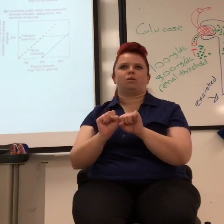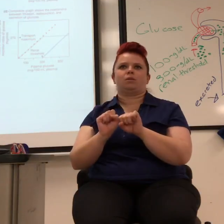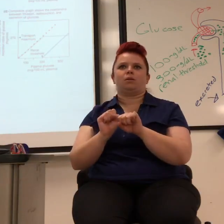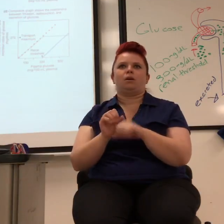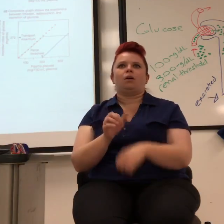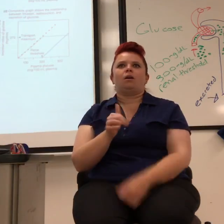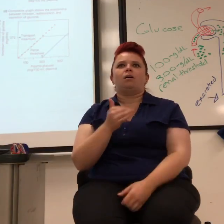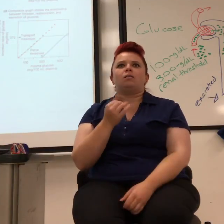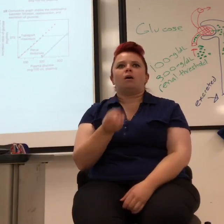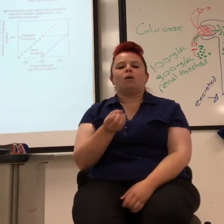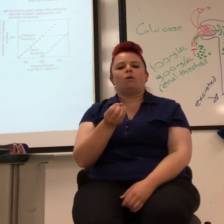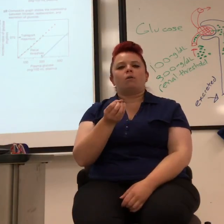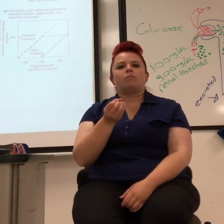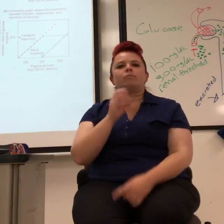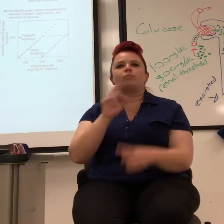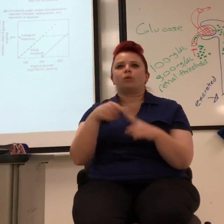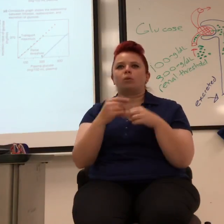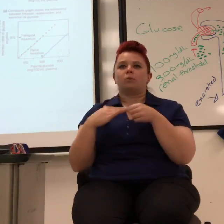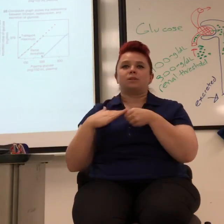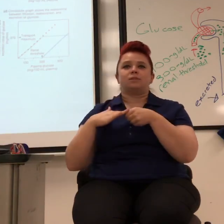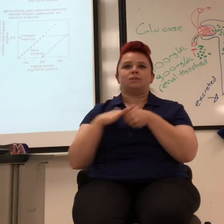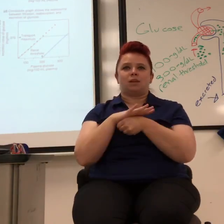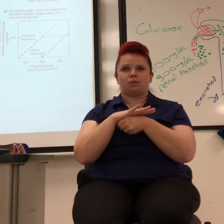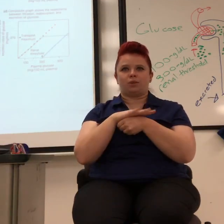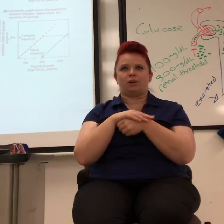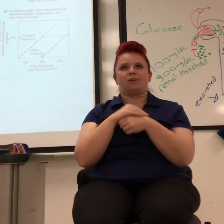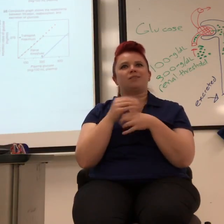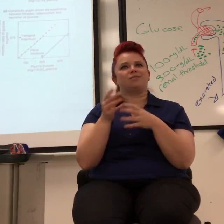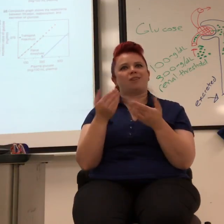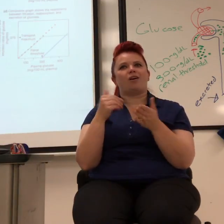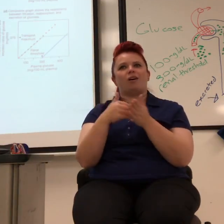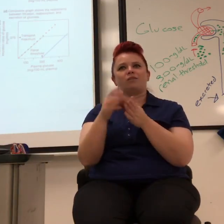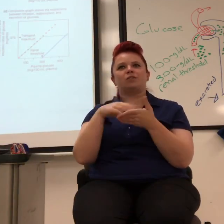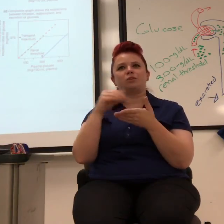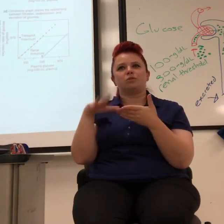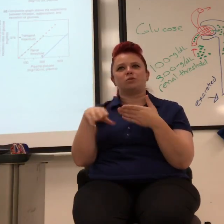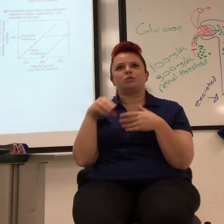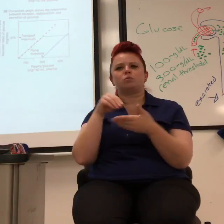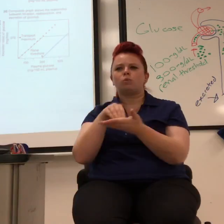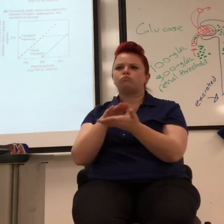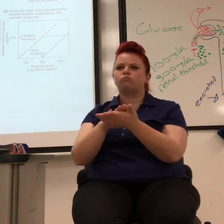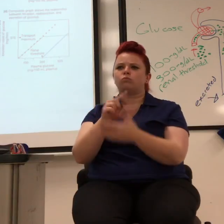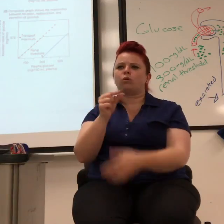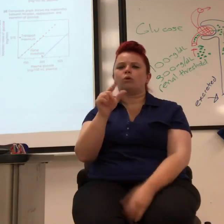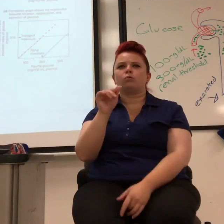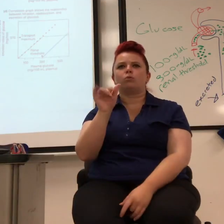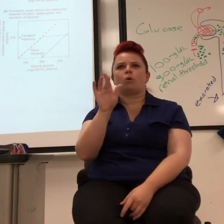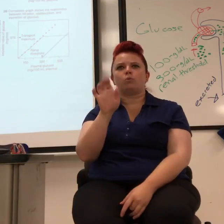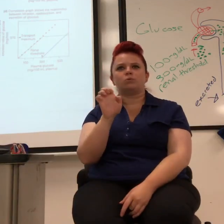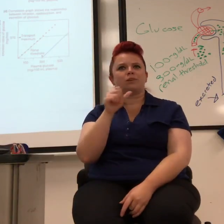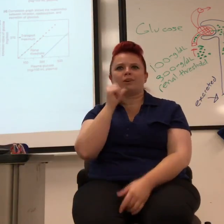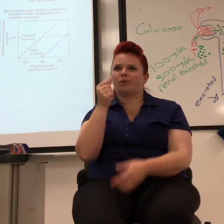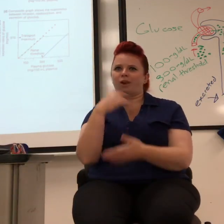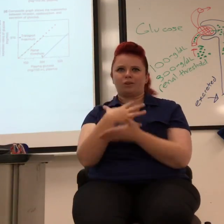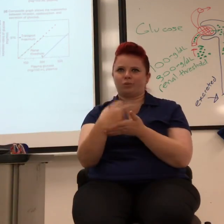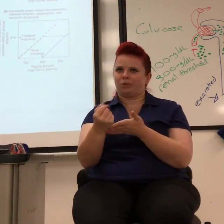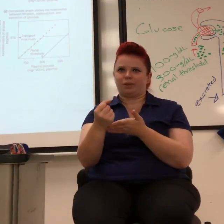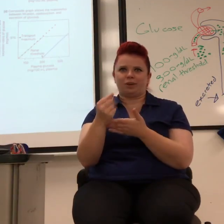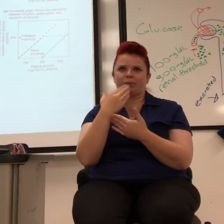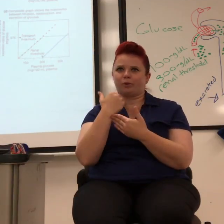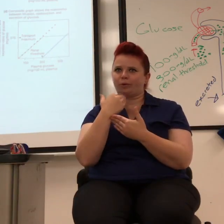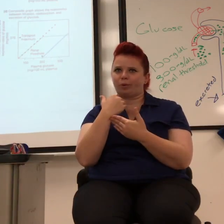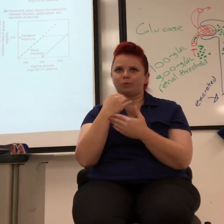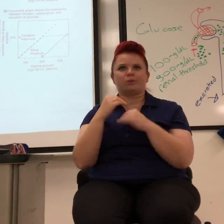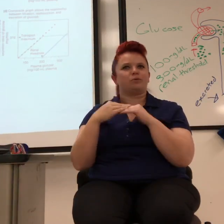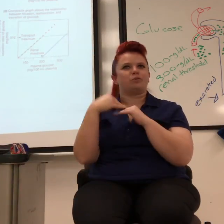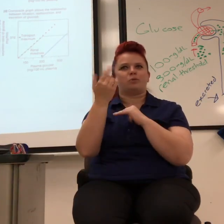So when you're saturated, a common mistake is students put glucose. You're not using up glucose. There's too much of it to transport. What's maxing